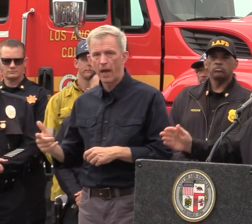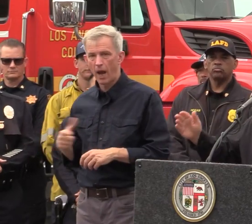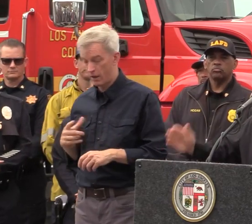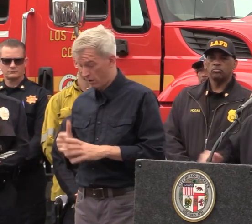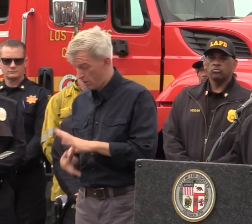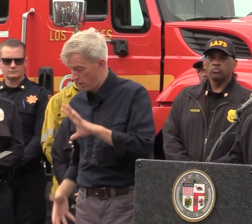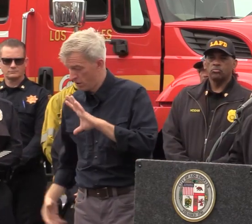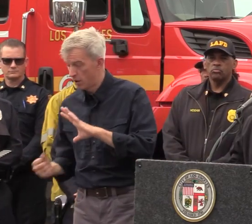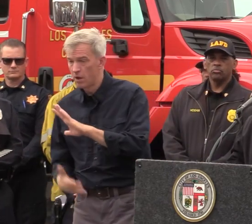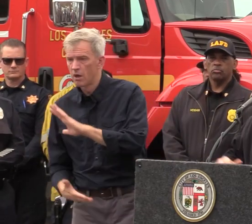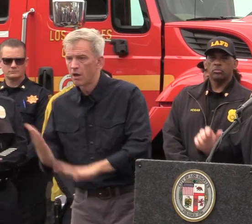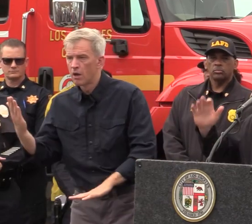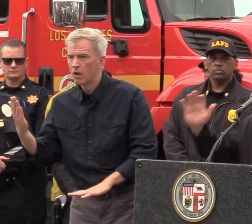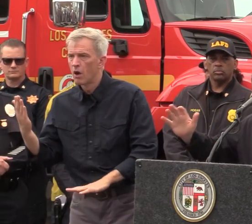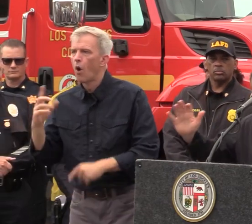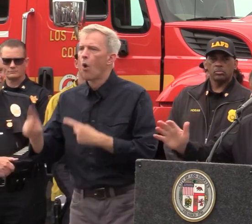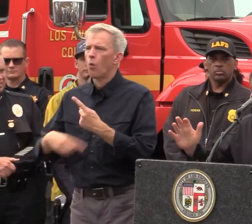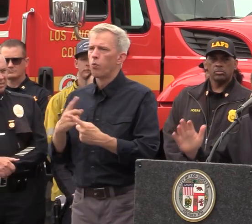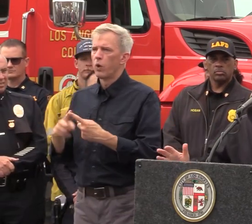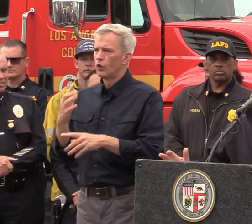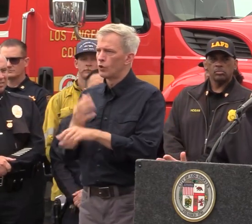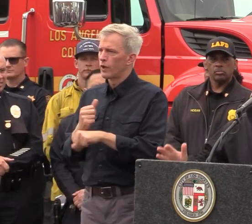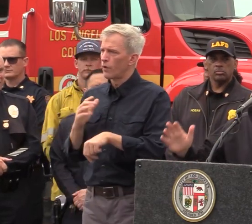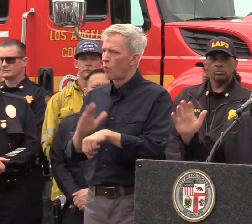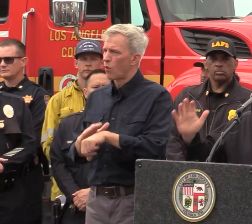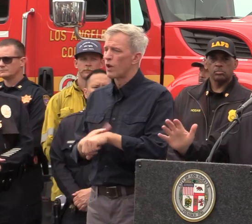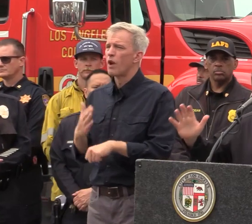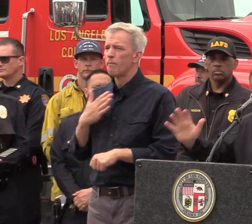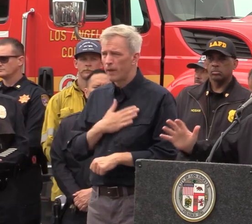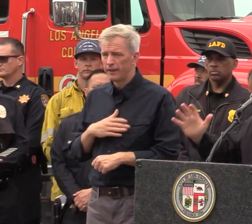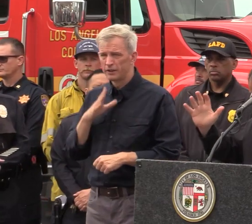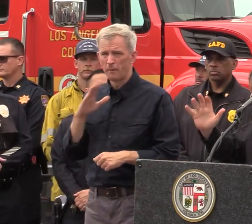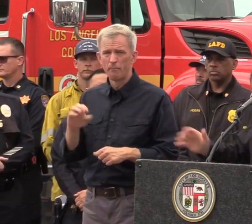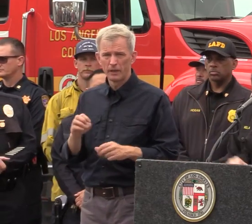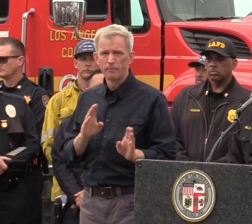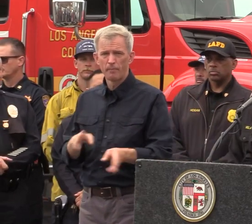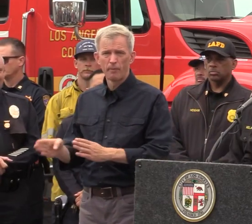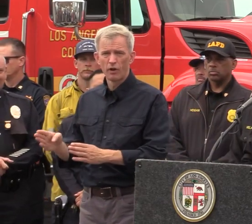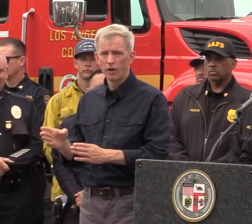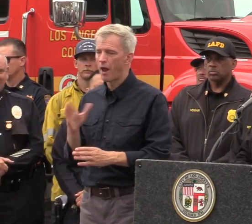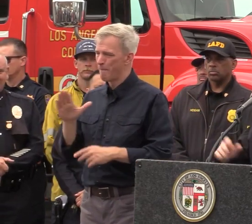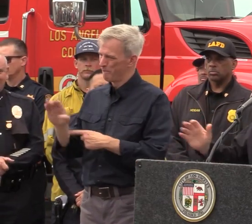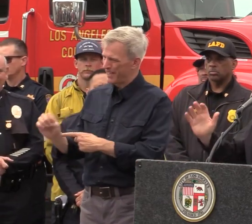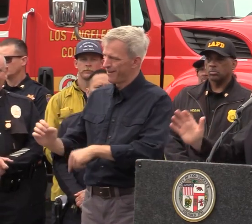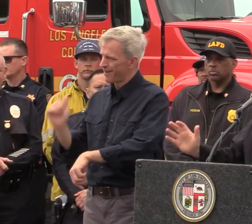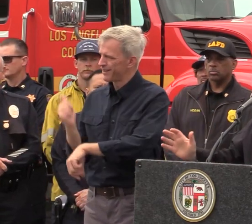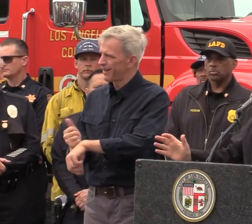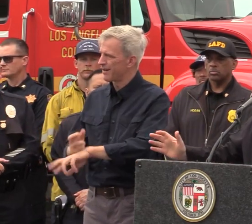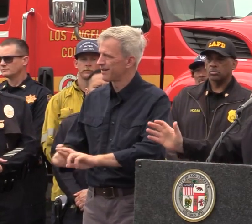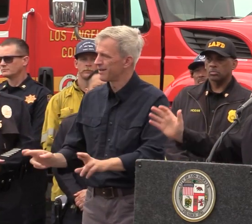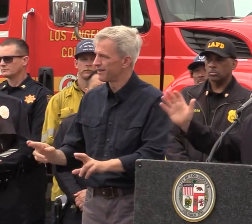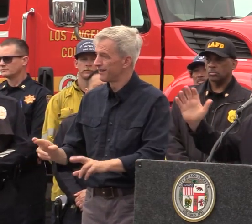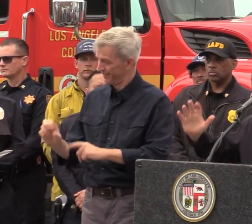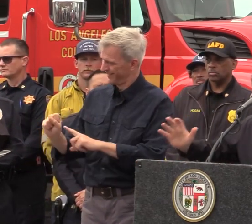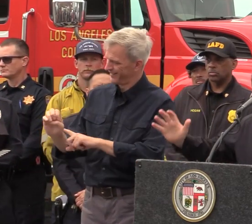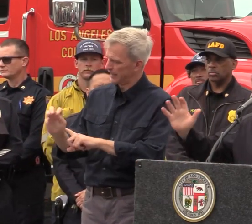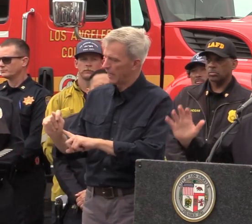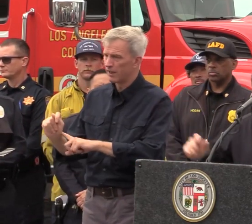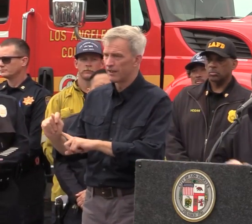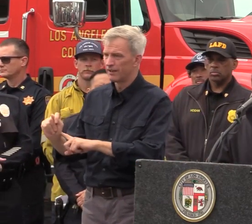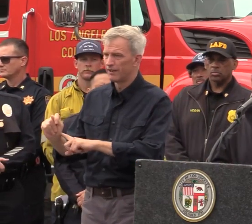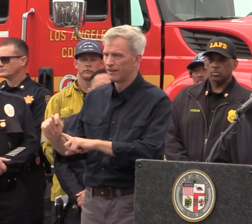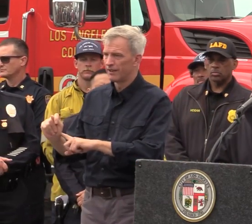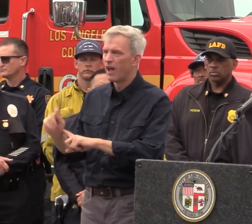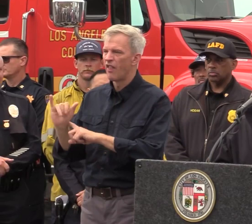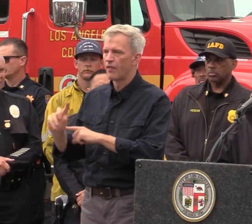you get the warning, please be prepared. Please get set. That is the time to make sure your